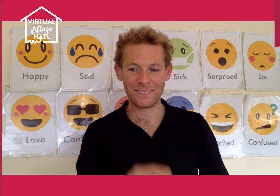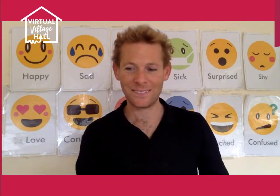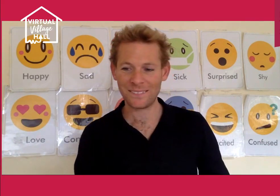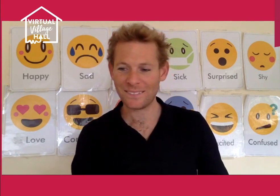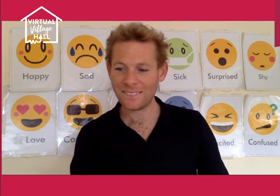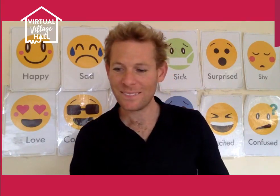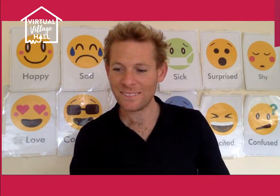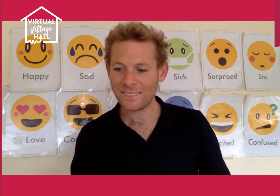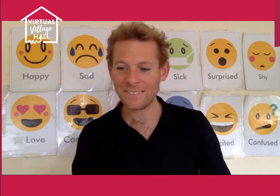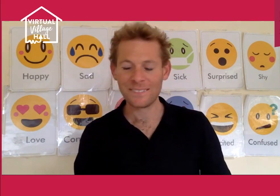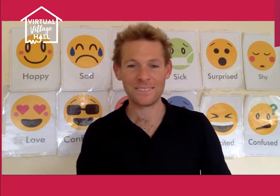Number 12,